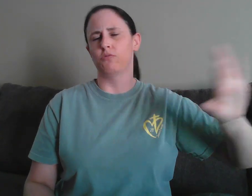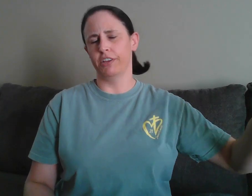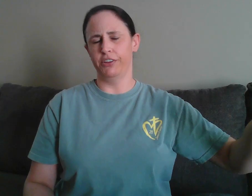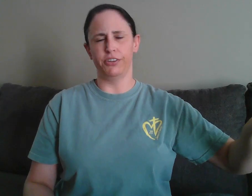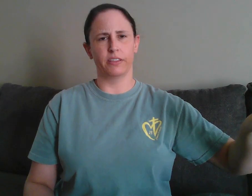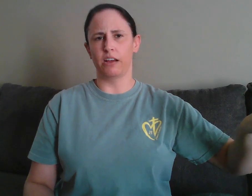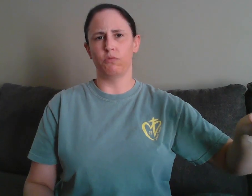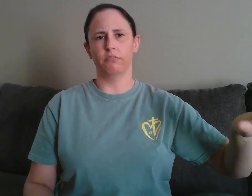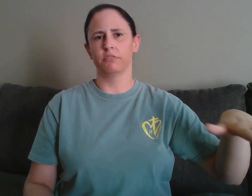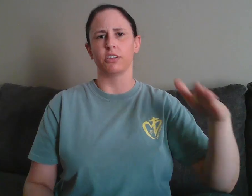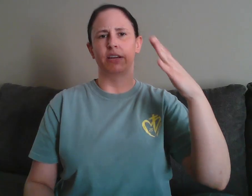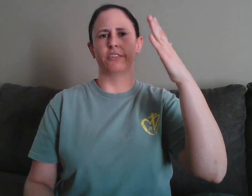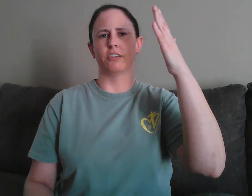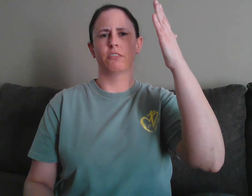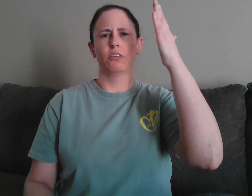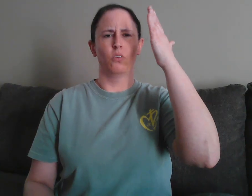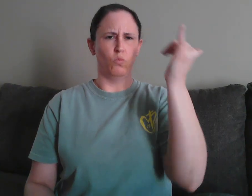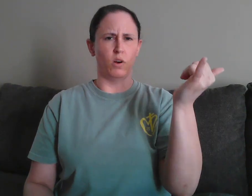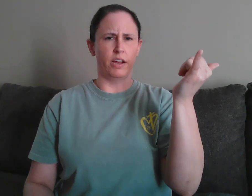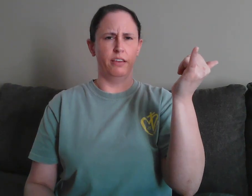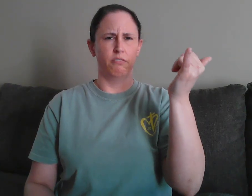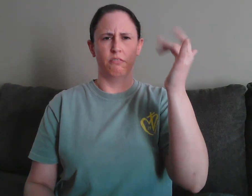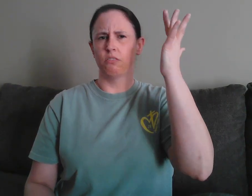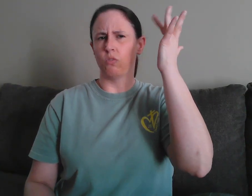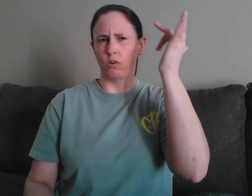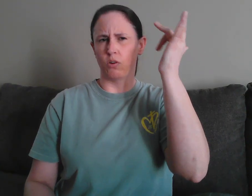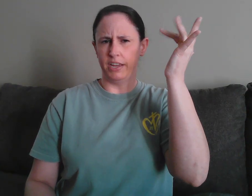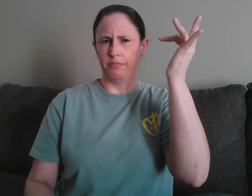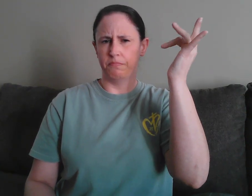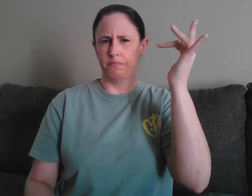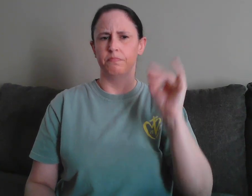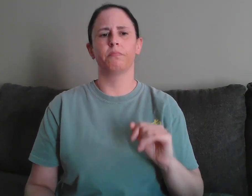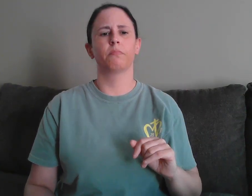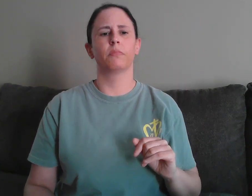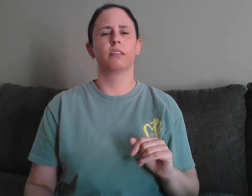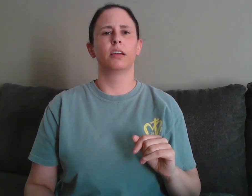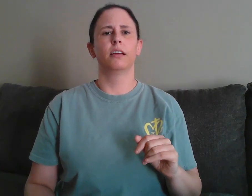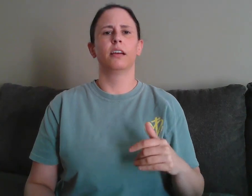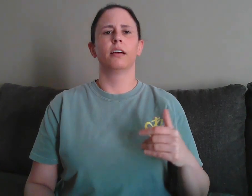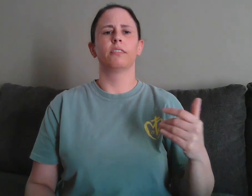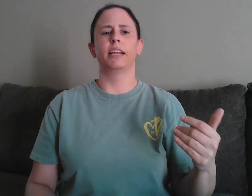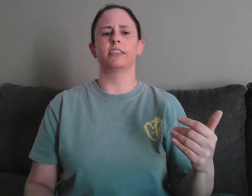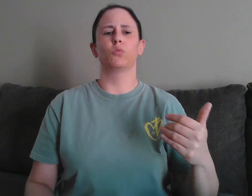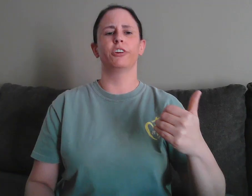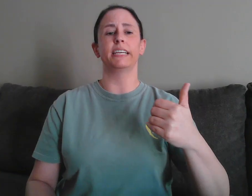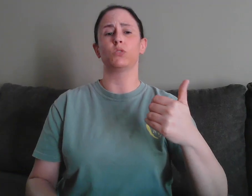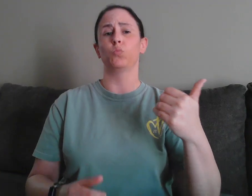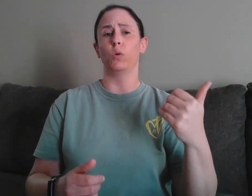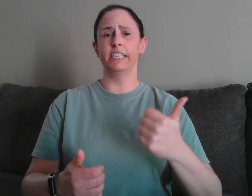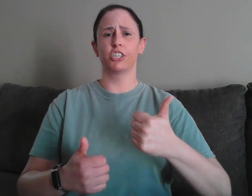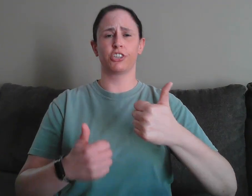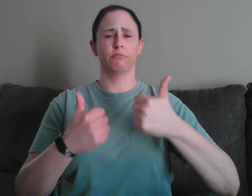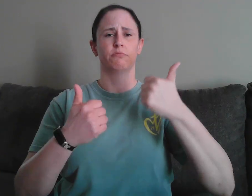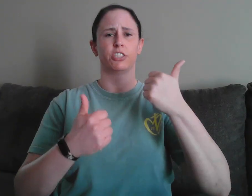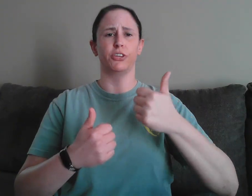want you doing that one. So either Y or Y. The next word is which. So do you